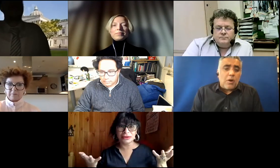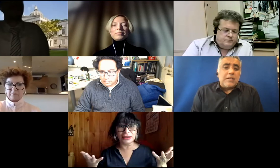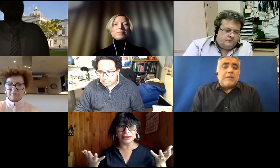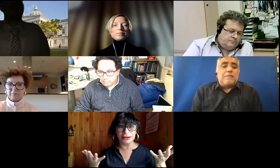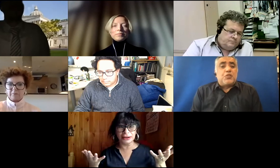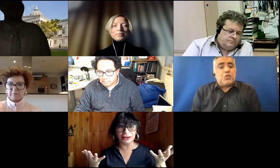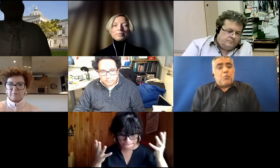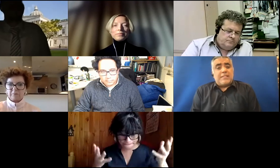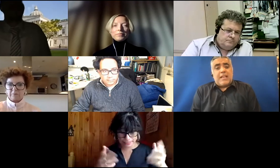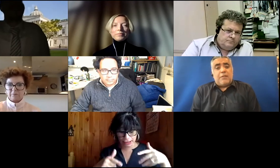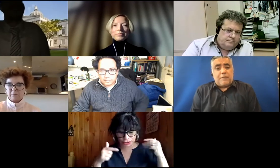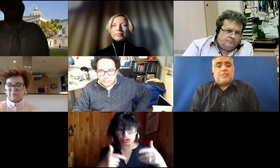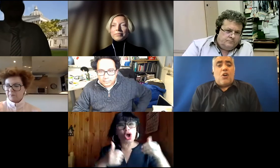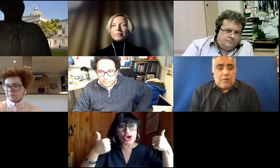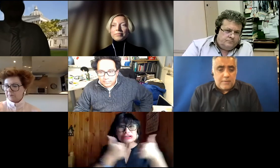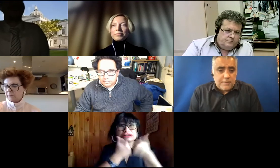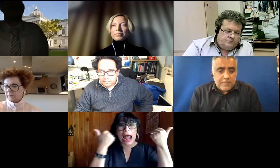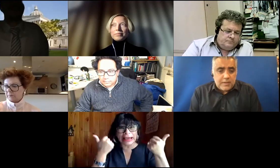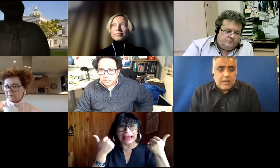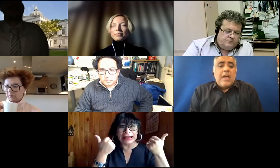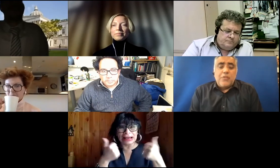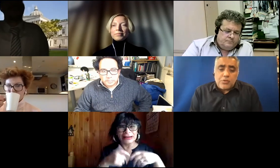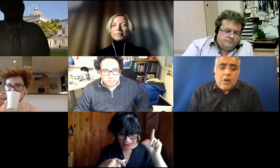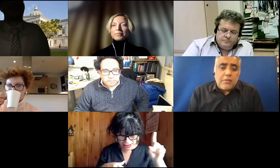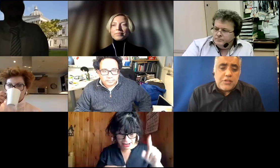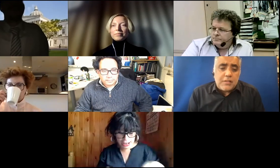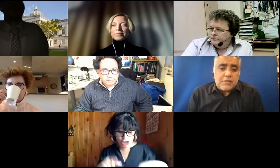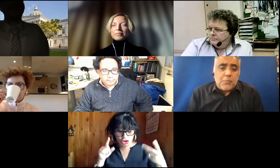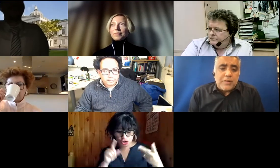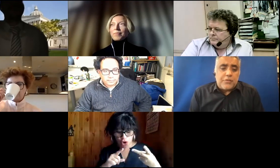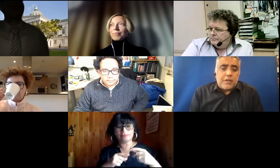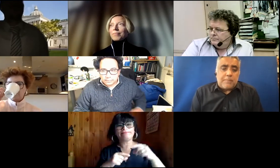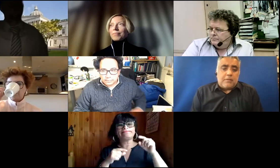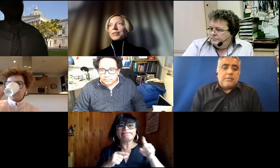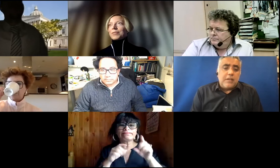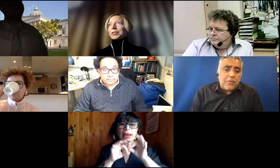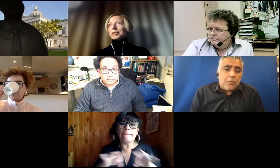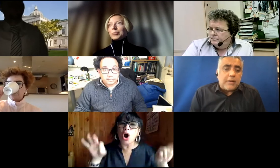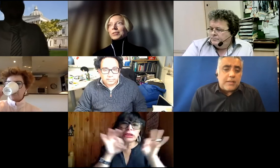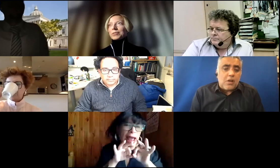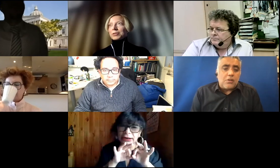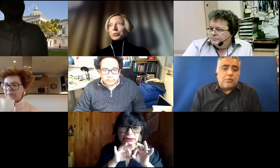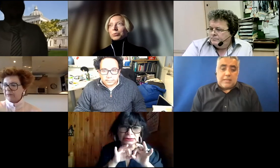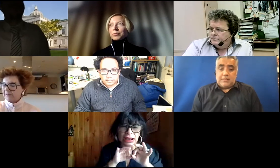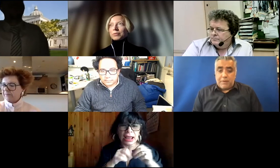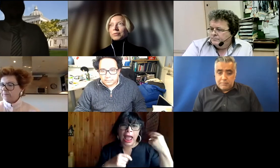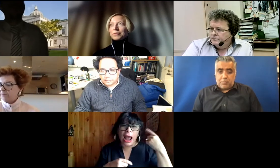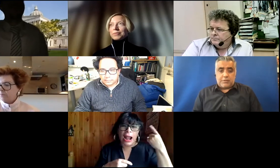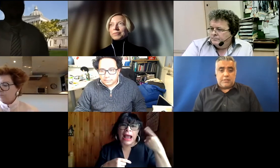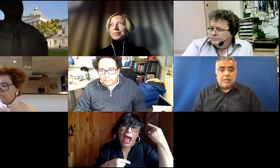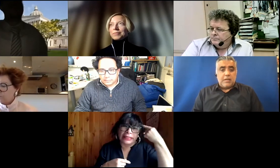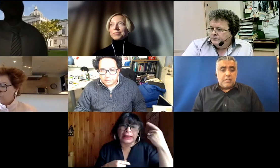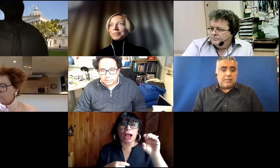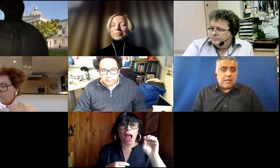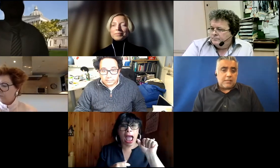not a one tailor fits all. And those are all the challenges that we need to think about. The other one is also that's very